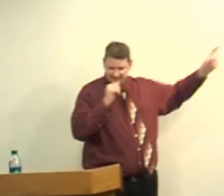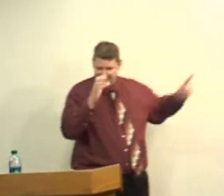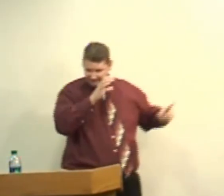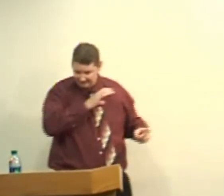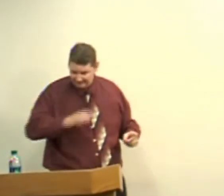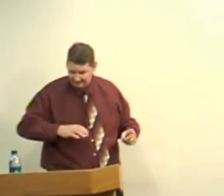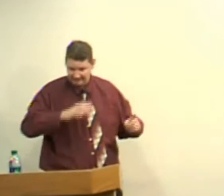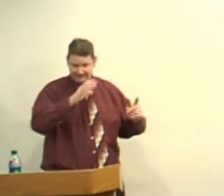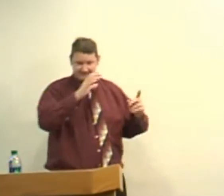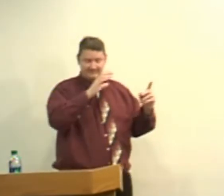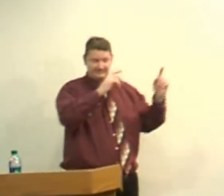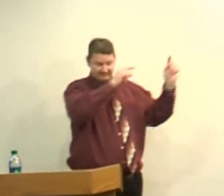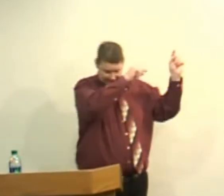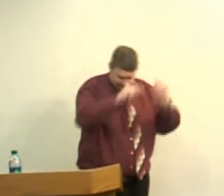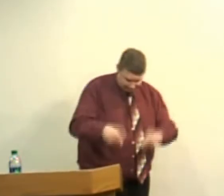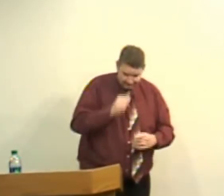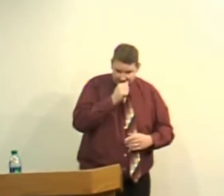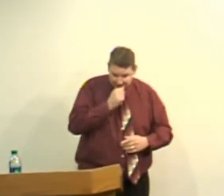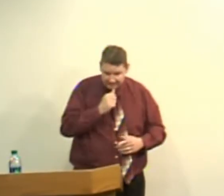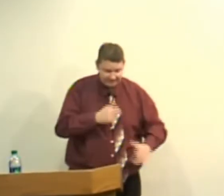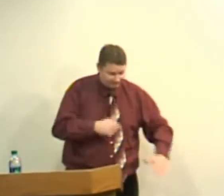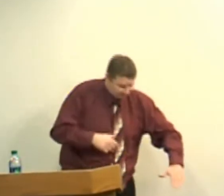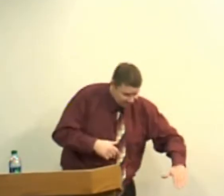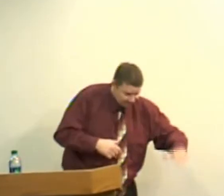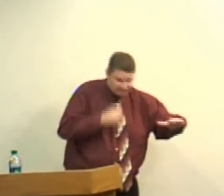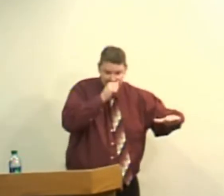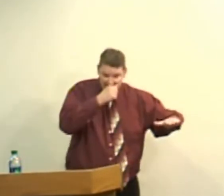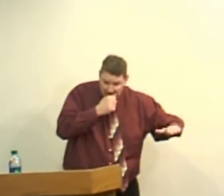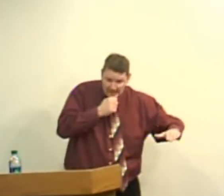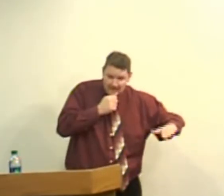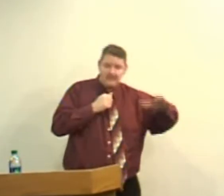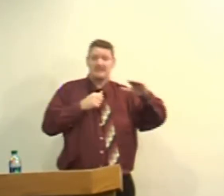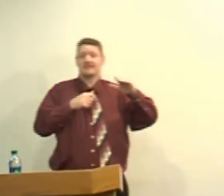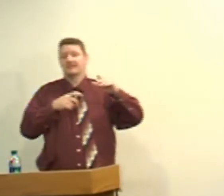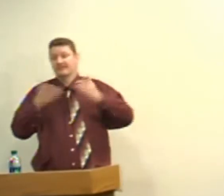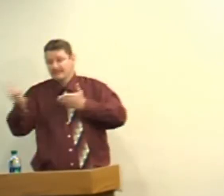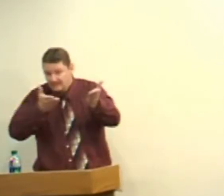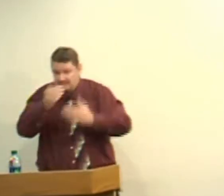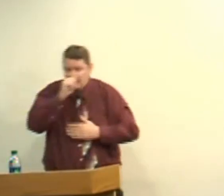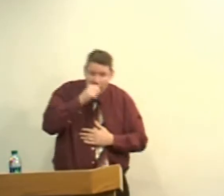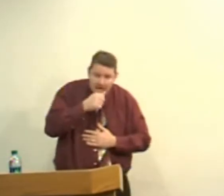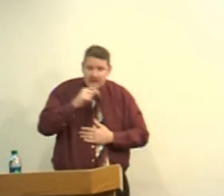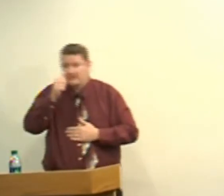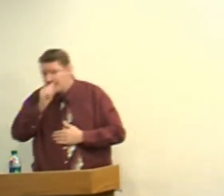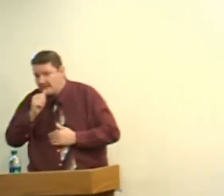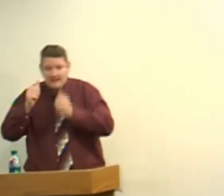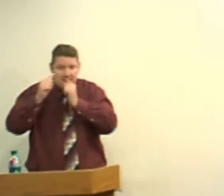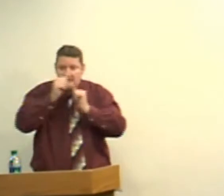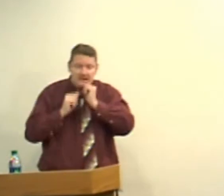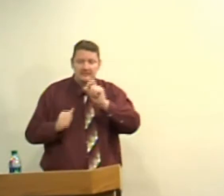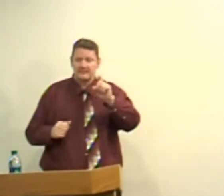so we see this word, suffering. Christ came to suffer as he grew up as a small child.